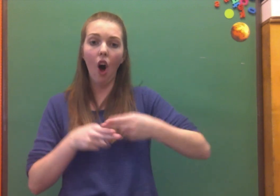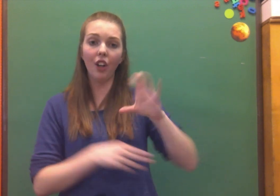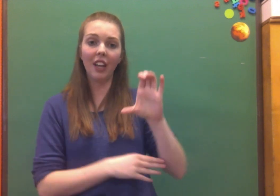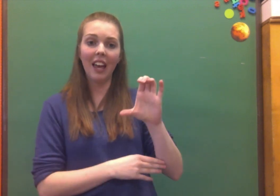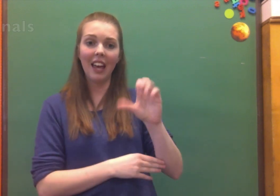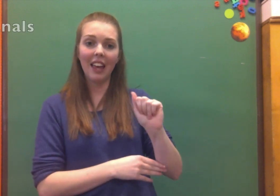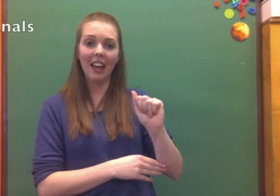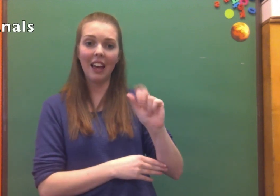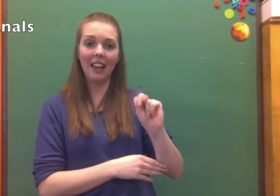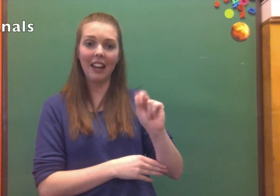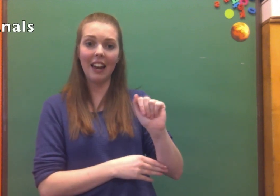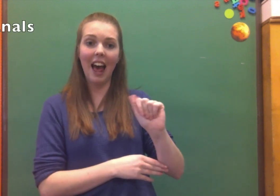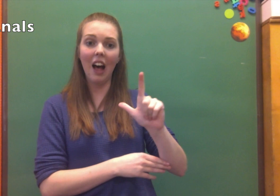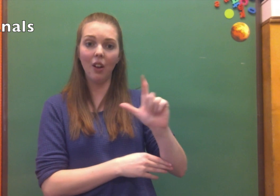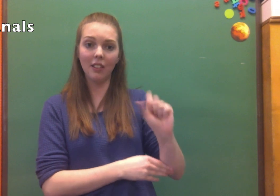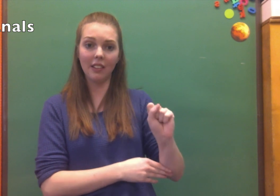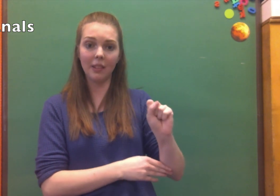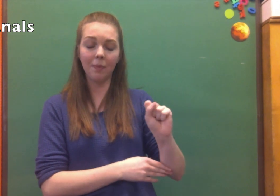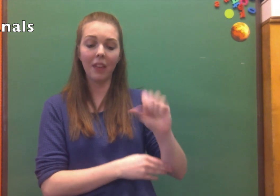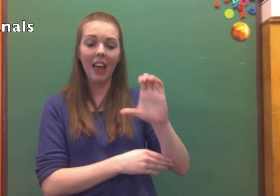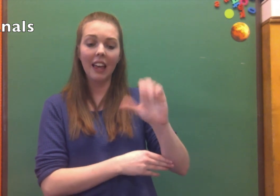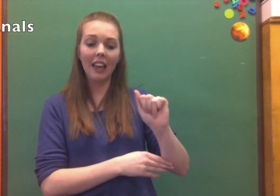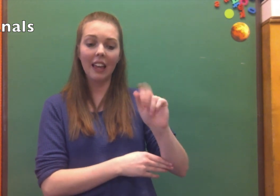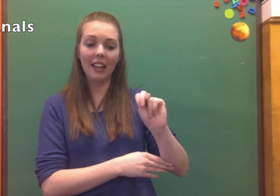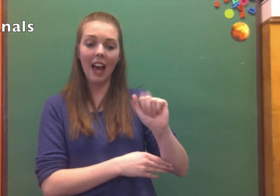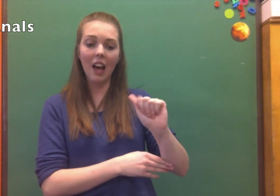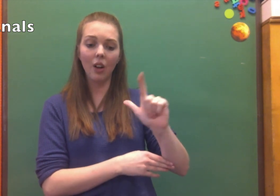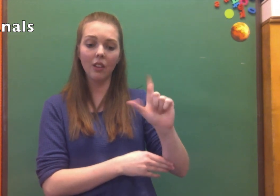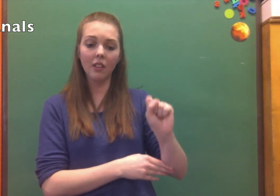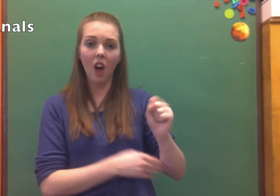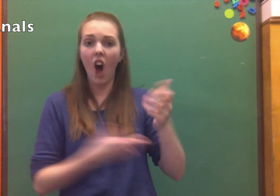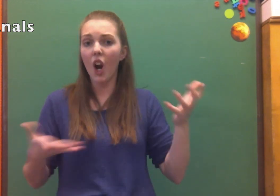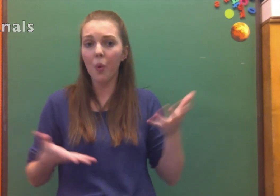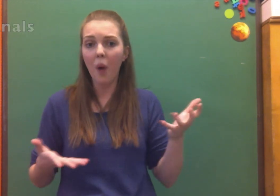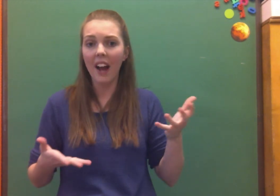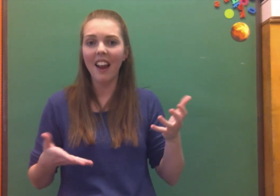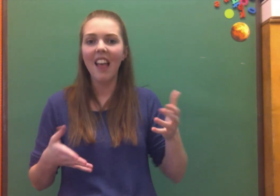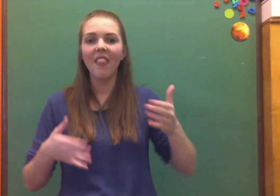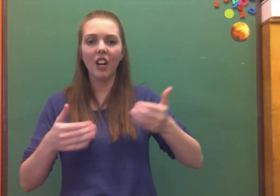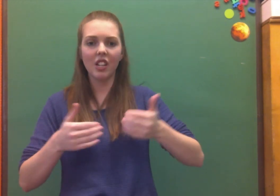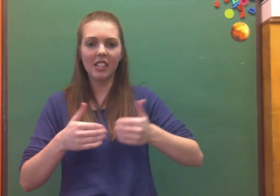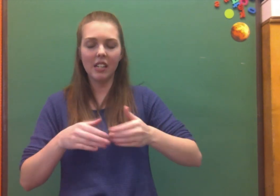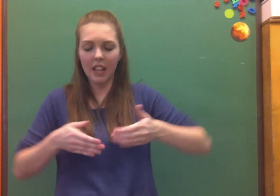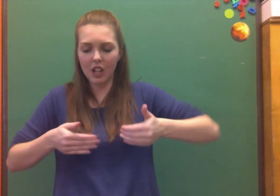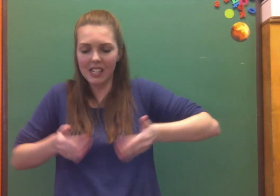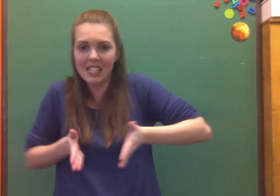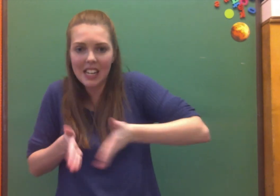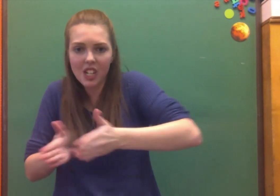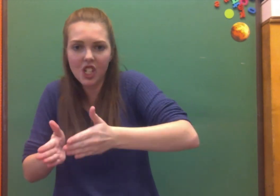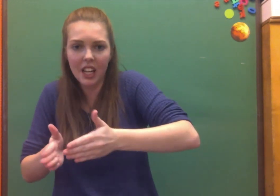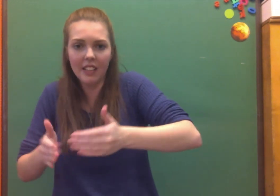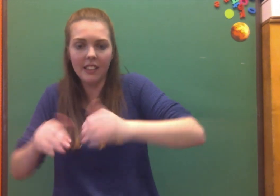called canals. Canals are what? They're ditches